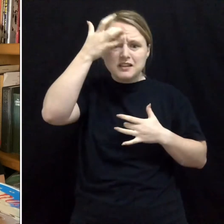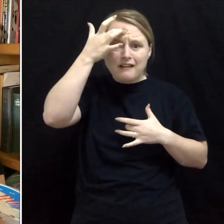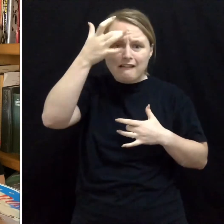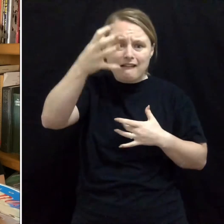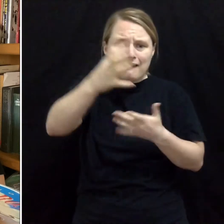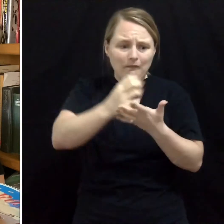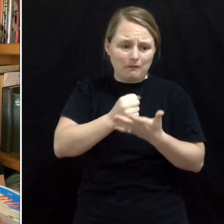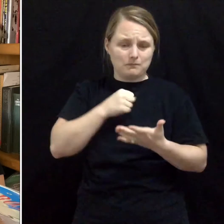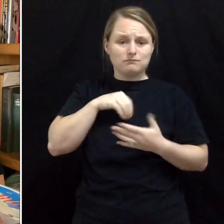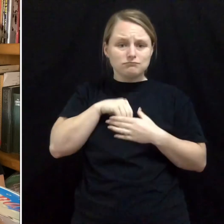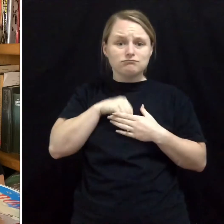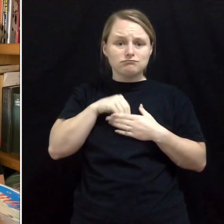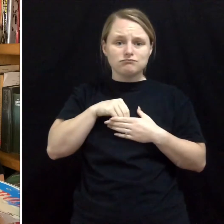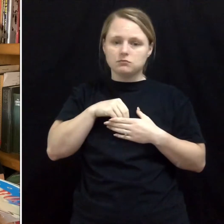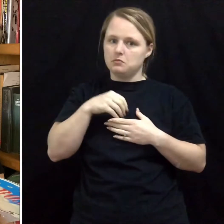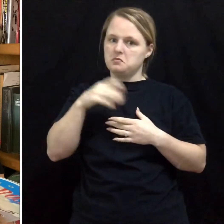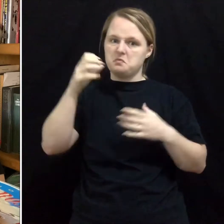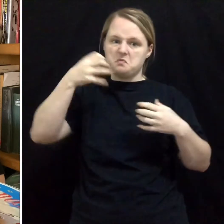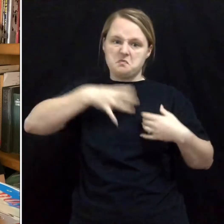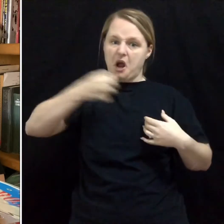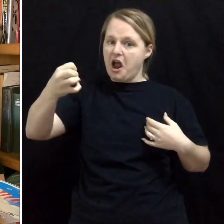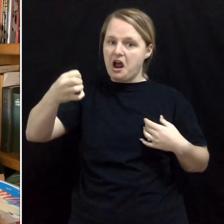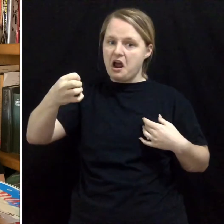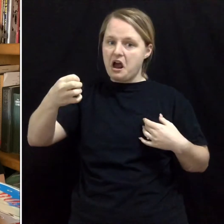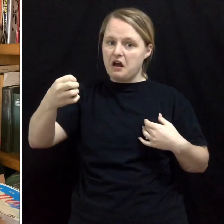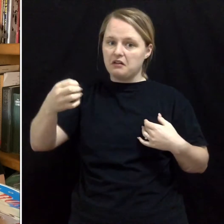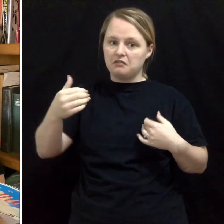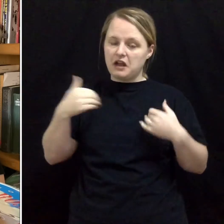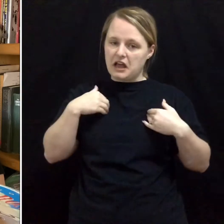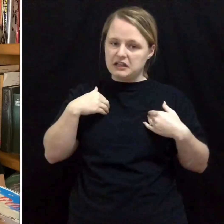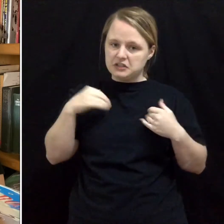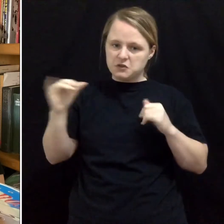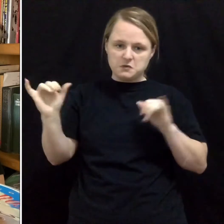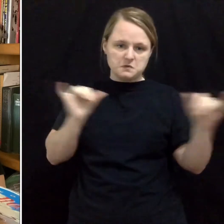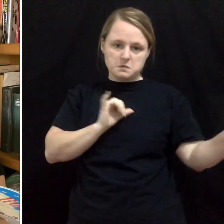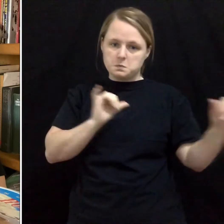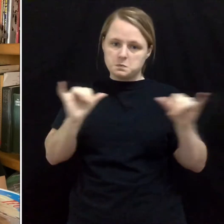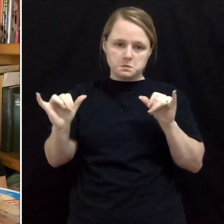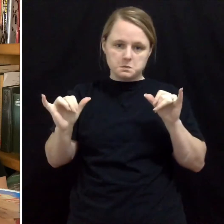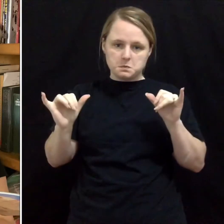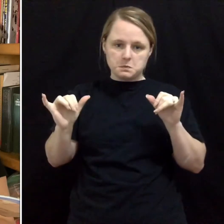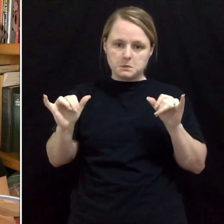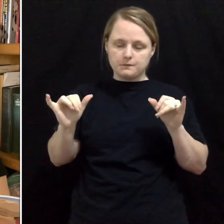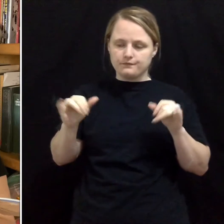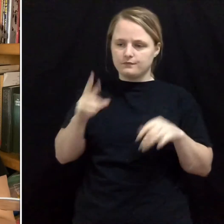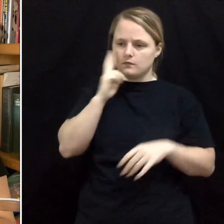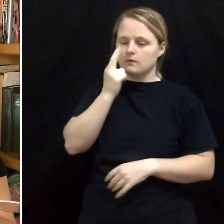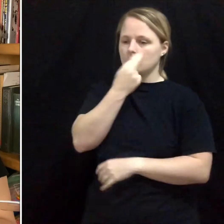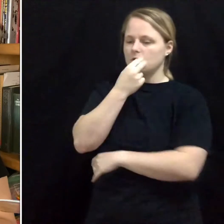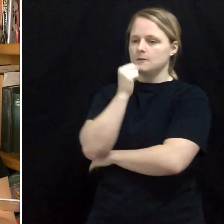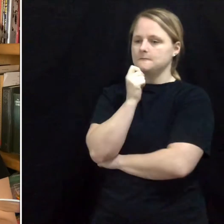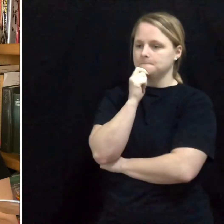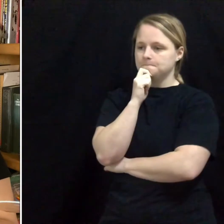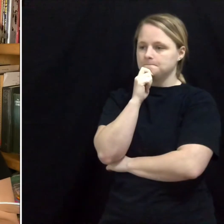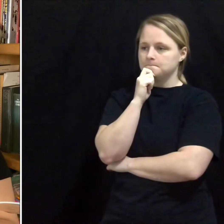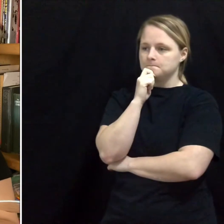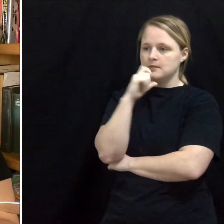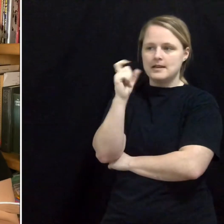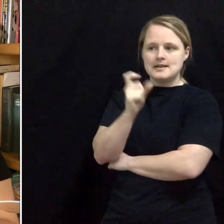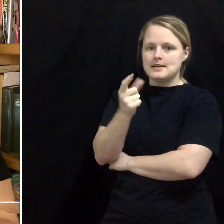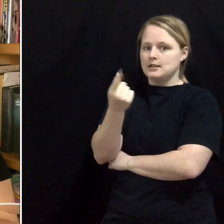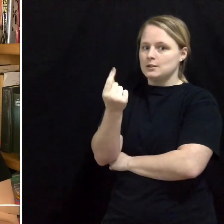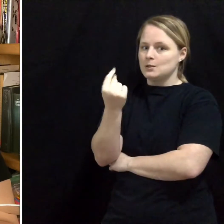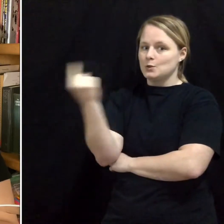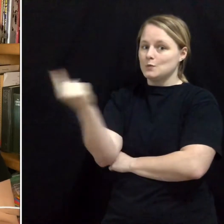mighty thirsty. "I've got to do something about this," Rose declared. Stretching out several